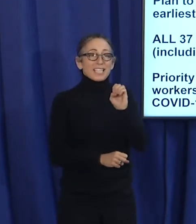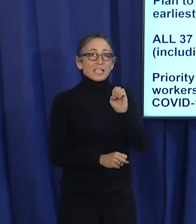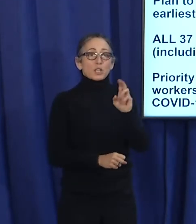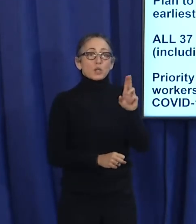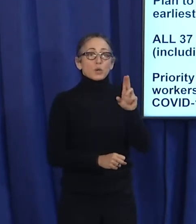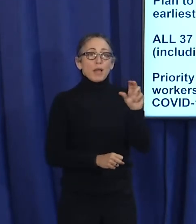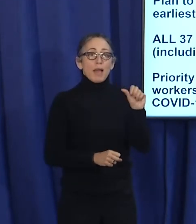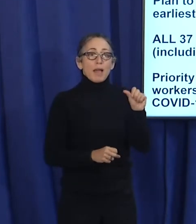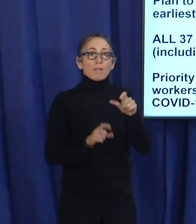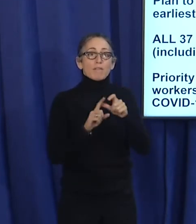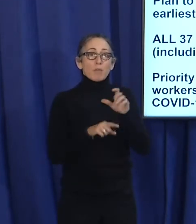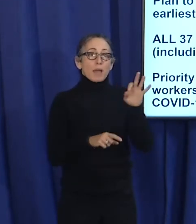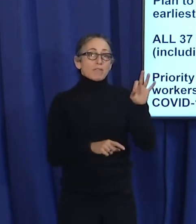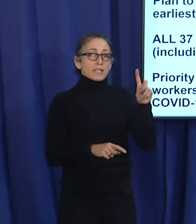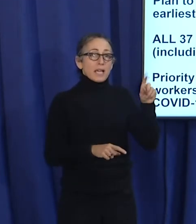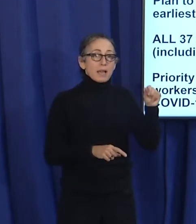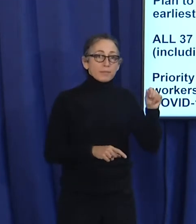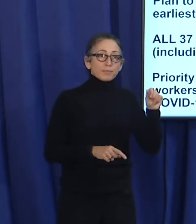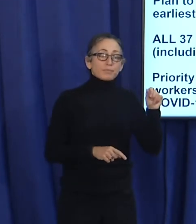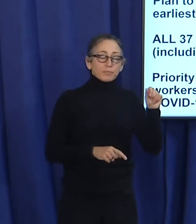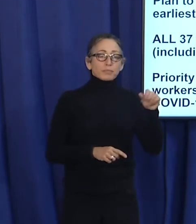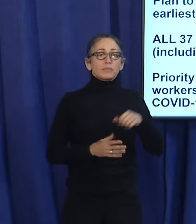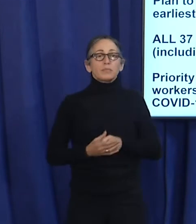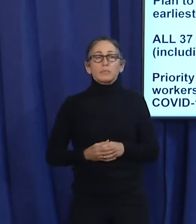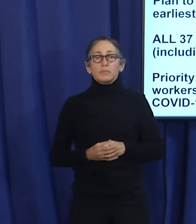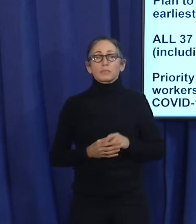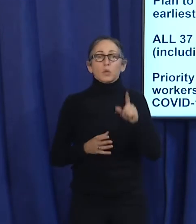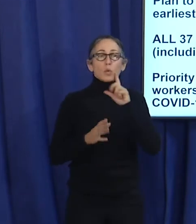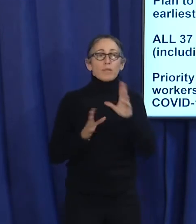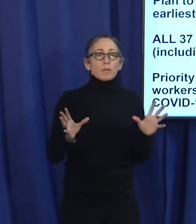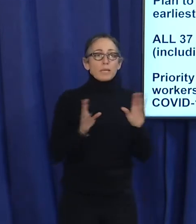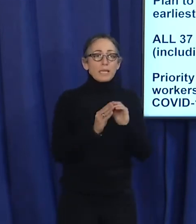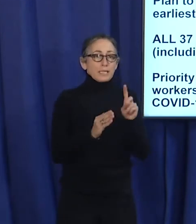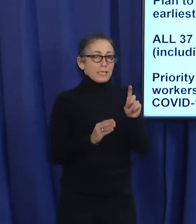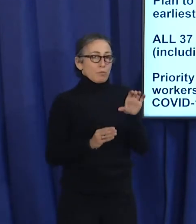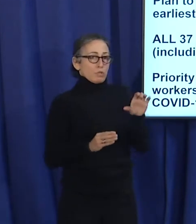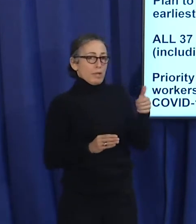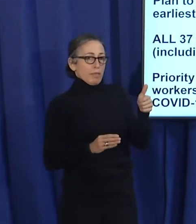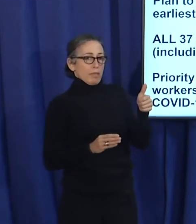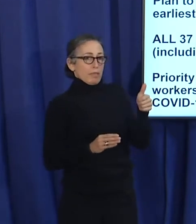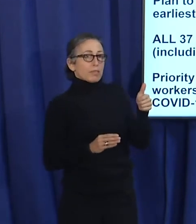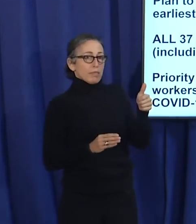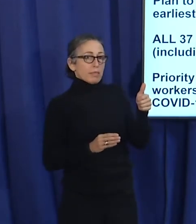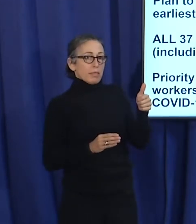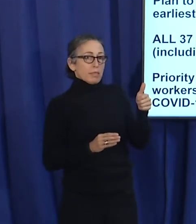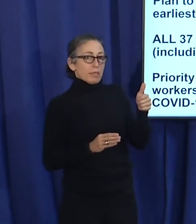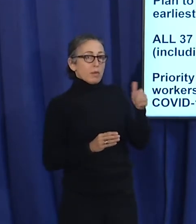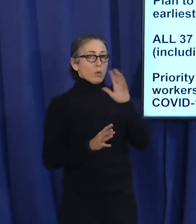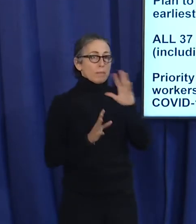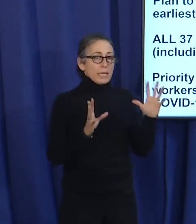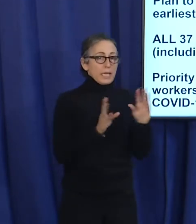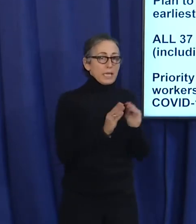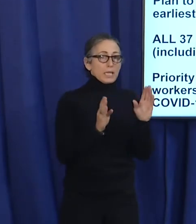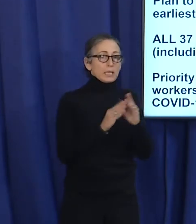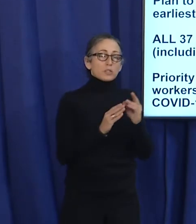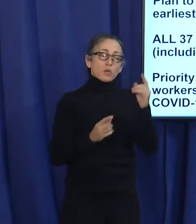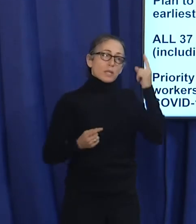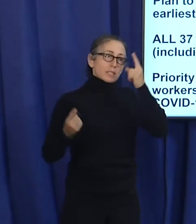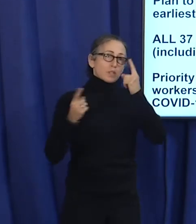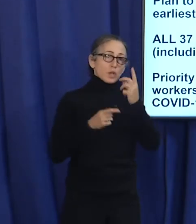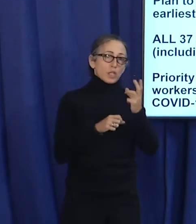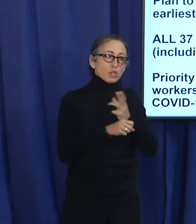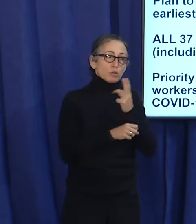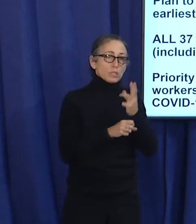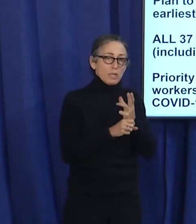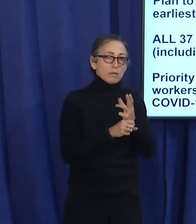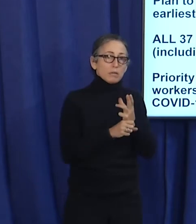FDA. The FDA will be meeting on December 10th to consider that emergency use authorization from Pfizer,